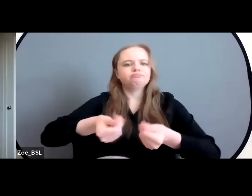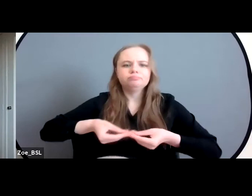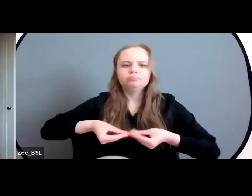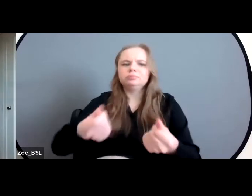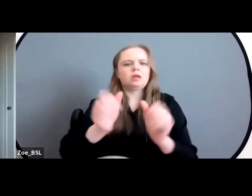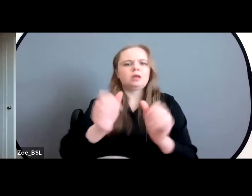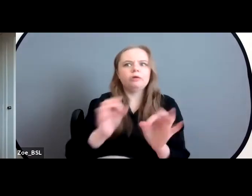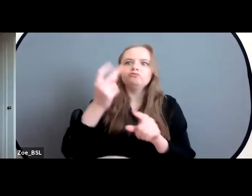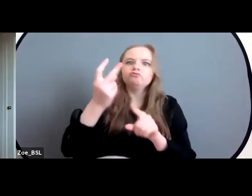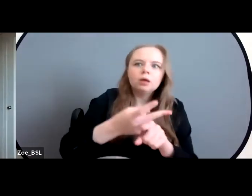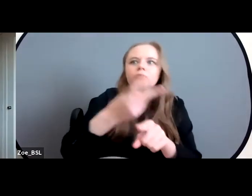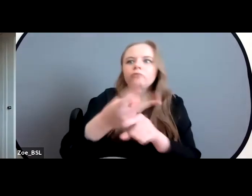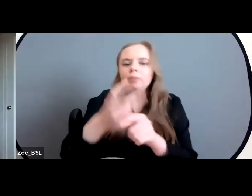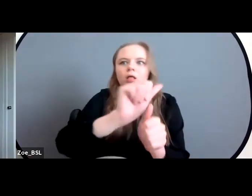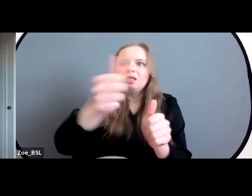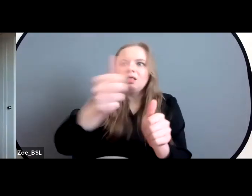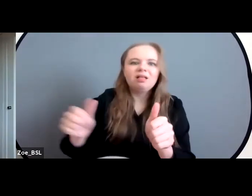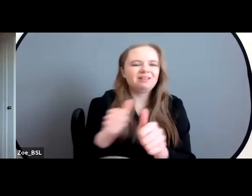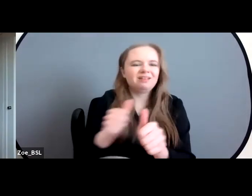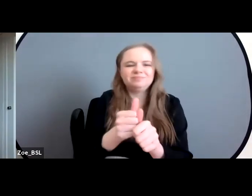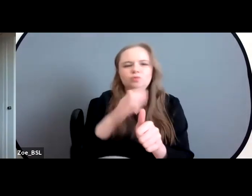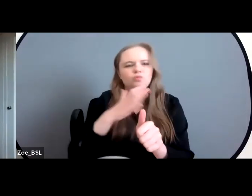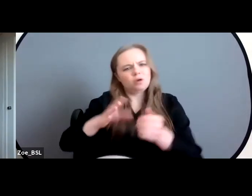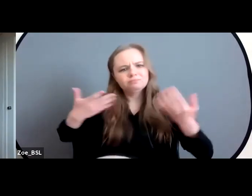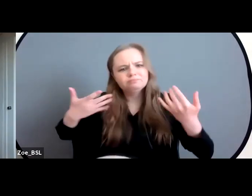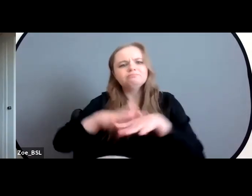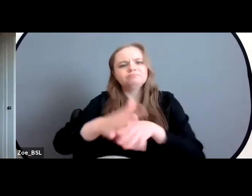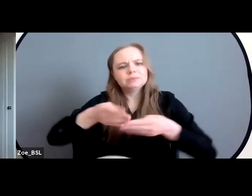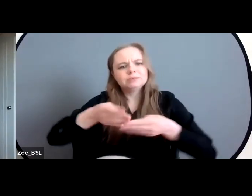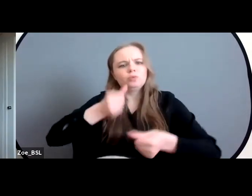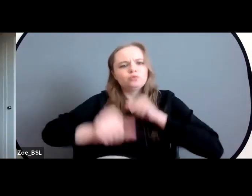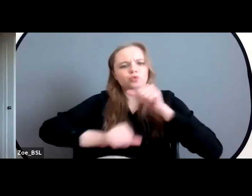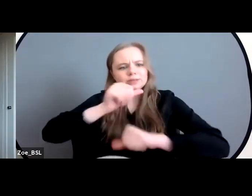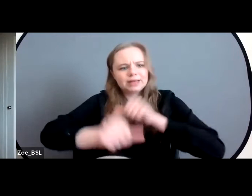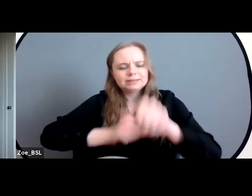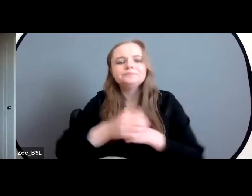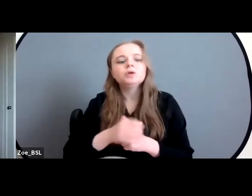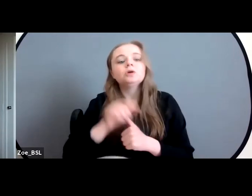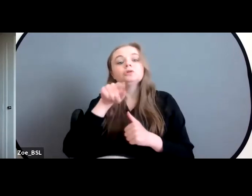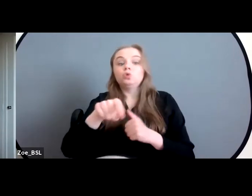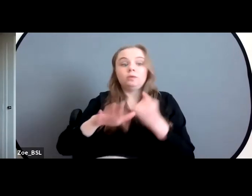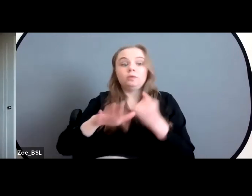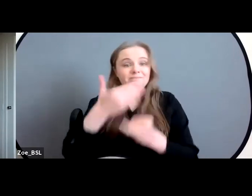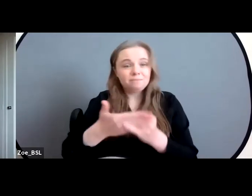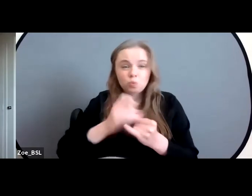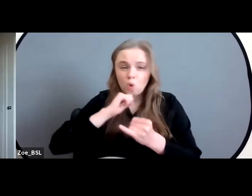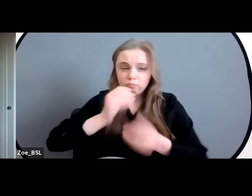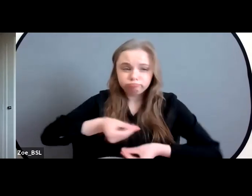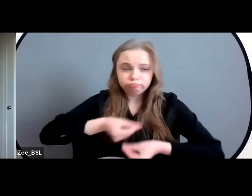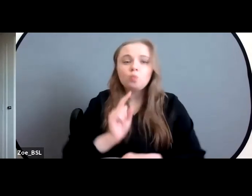constantly. I'm going to just conclude with one quick point, which is I think there are many reasons to be